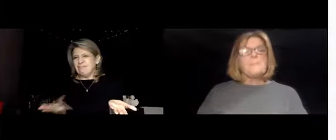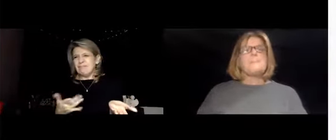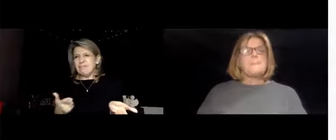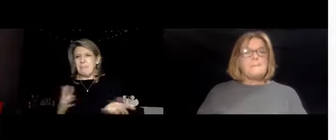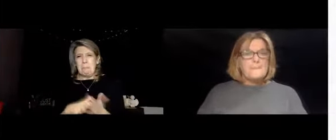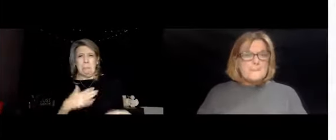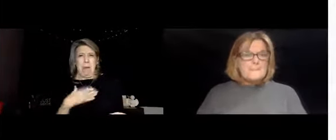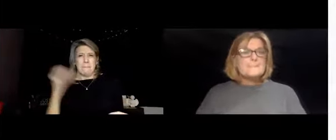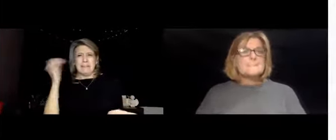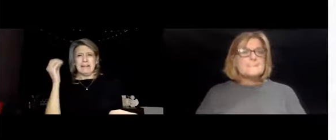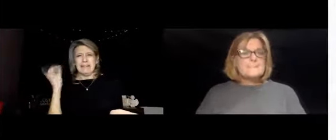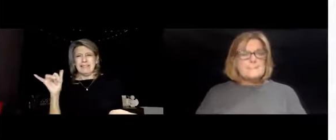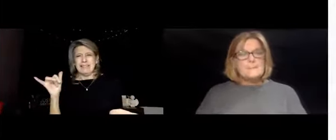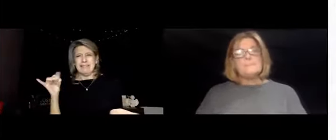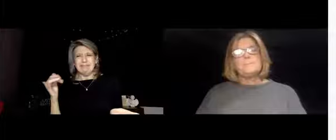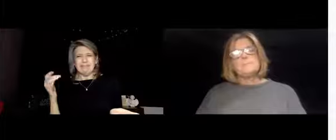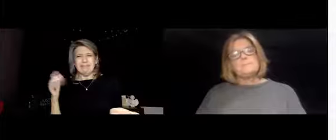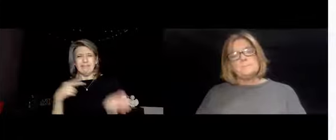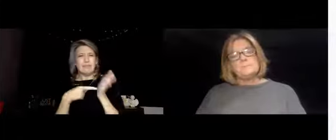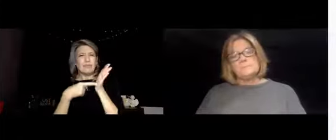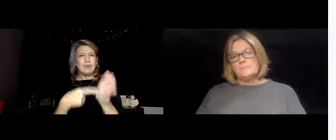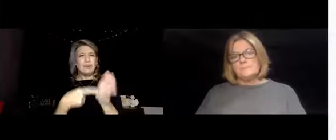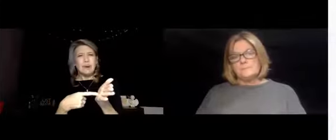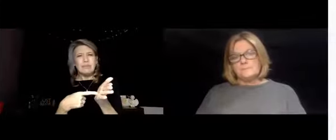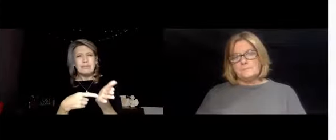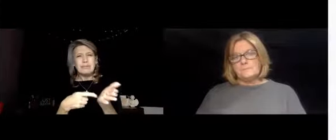do however, I don't believe that's, I